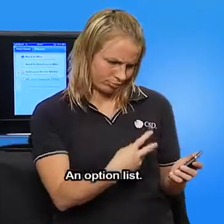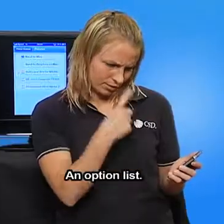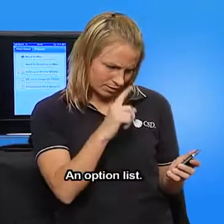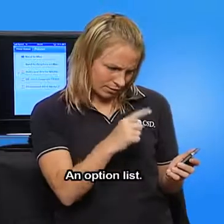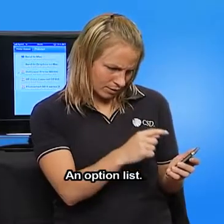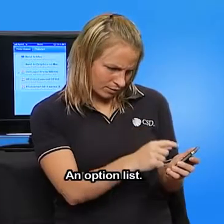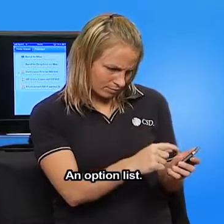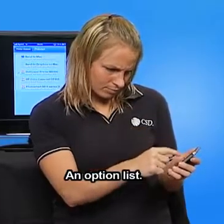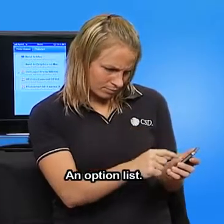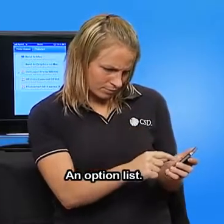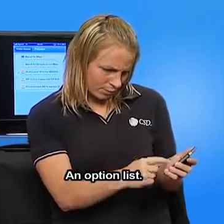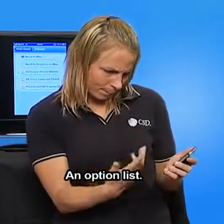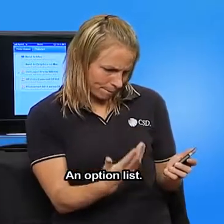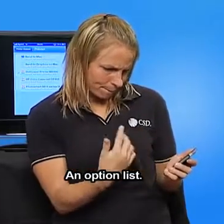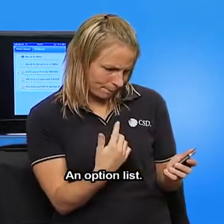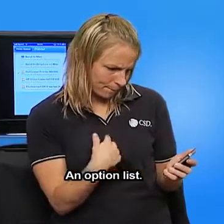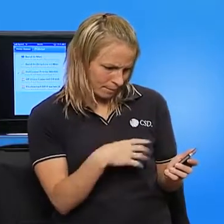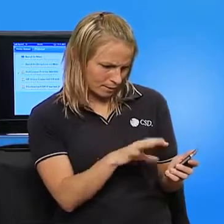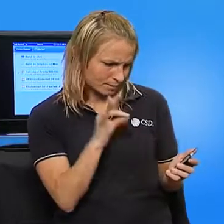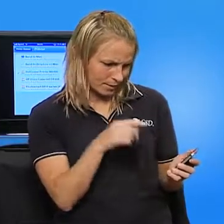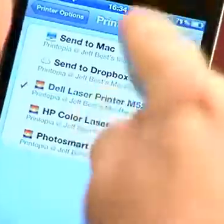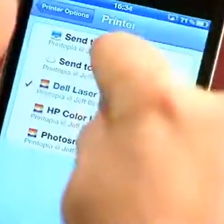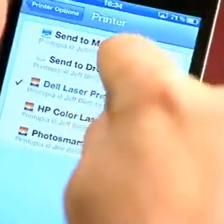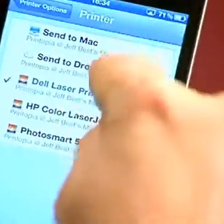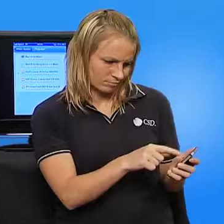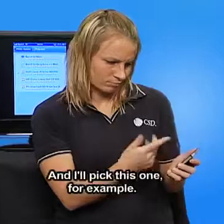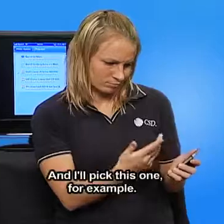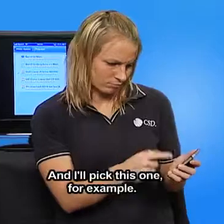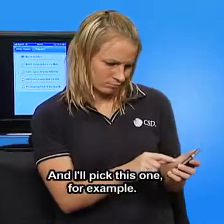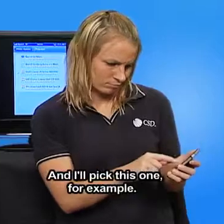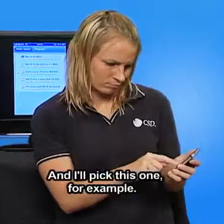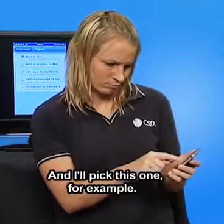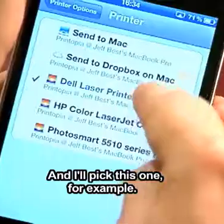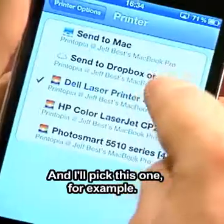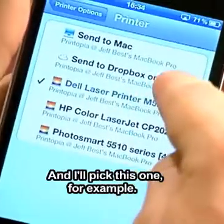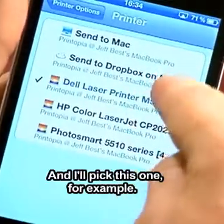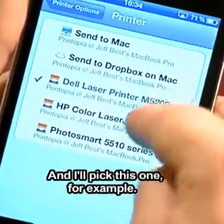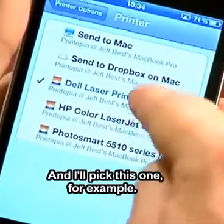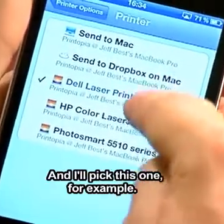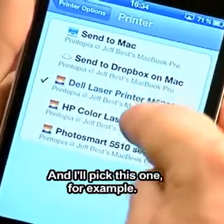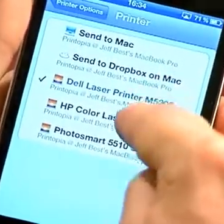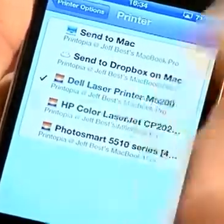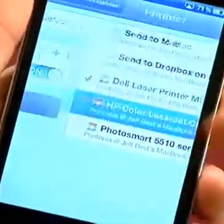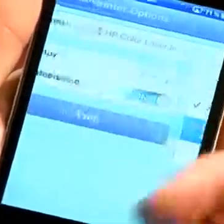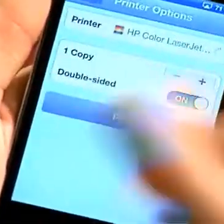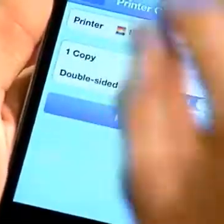an option list, and I'll pick this one for example.